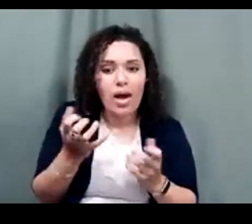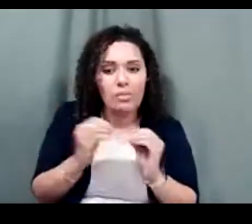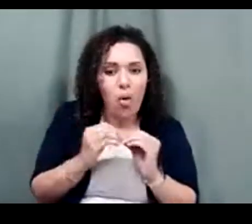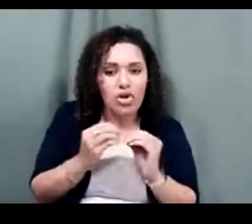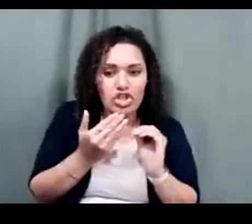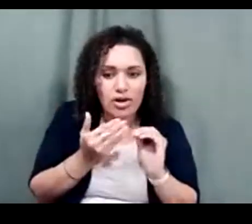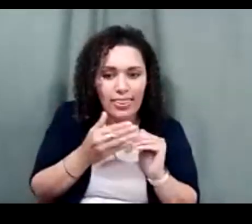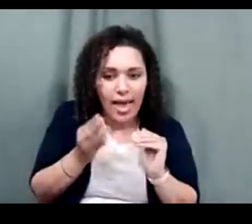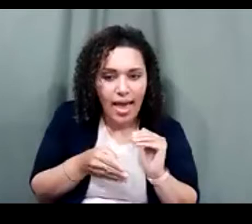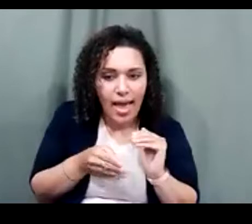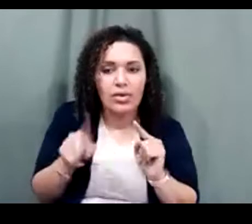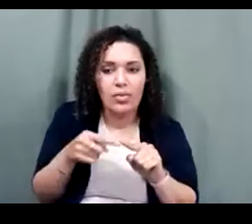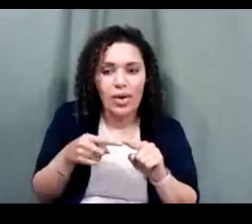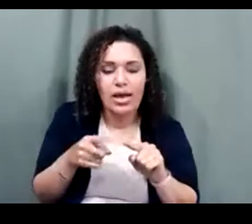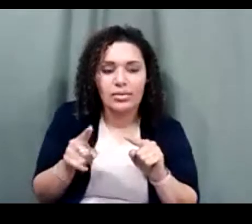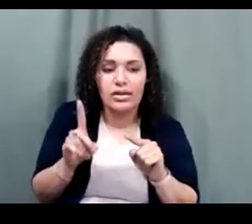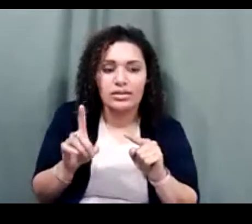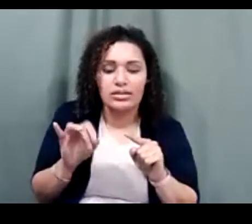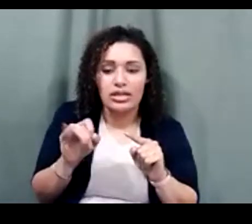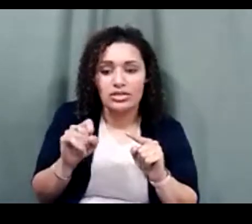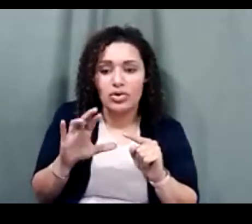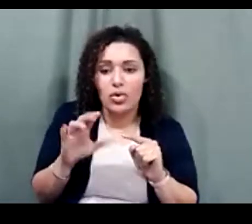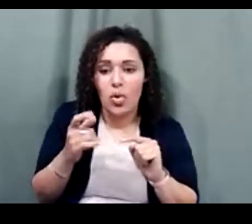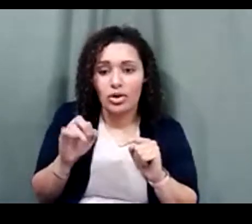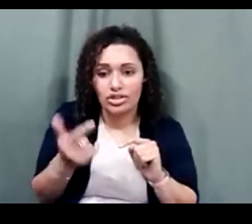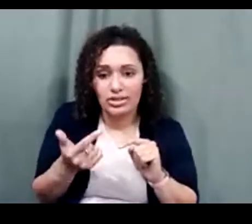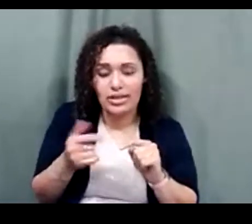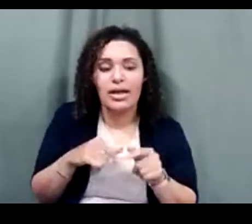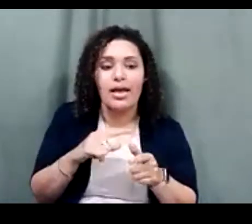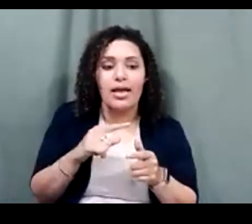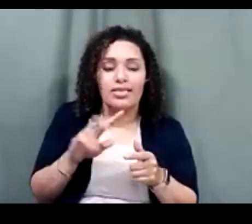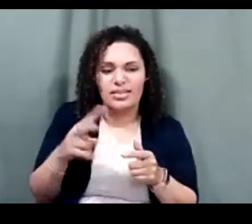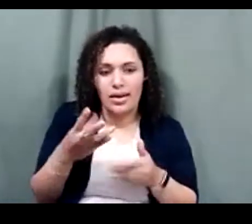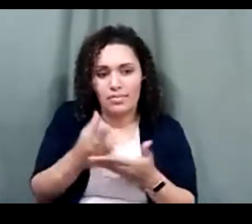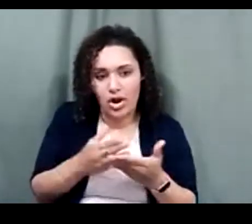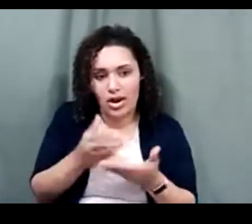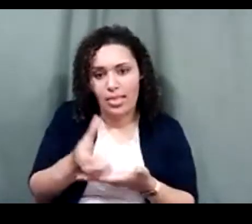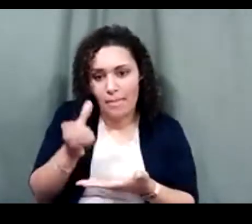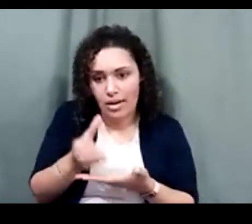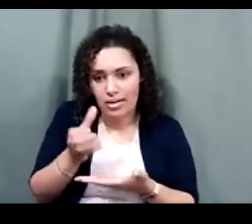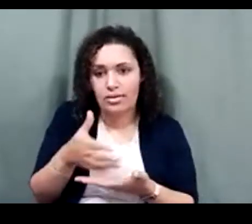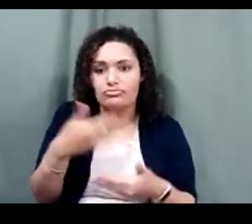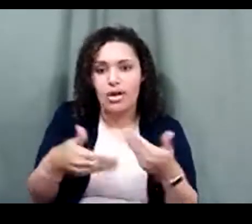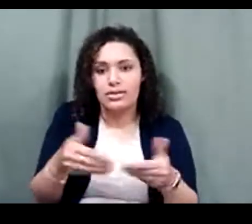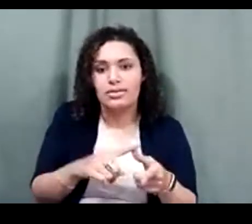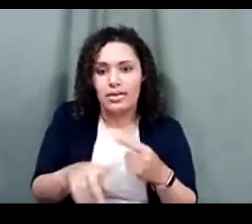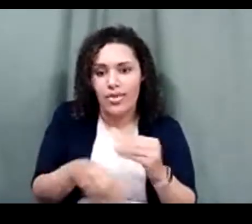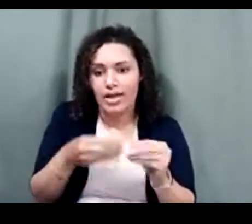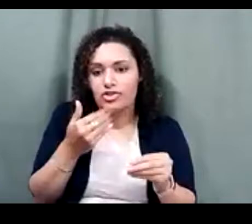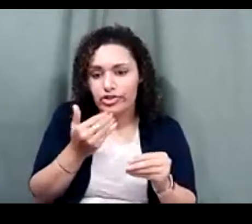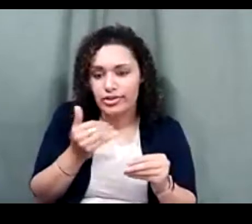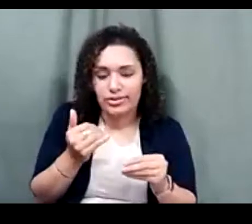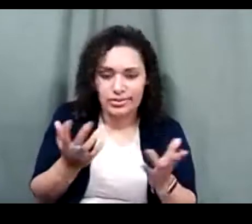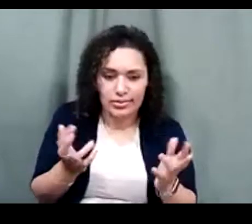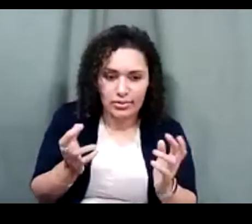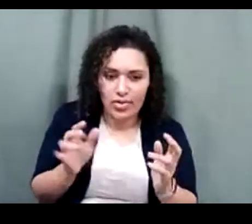end, once we do the disgorging and the whole second part of the bottling process, we add a little sugar then. So if that answered that